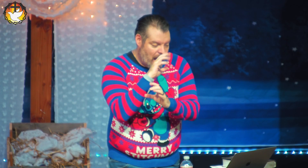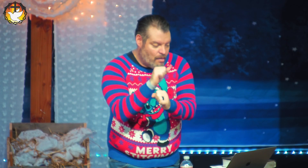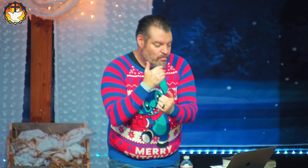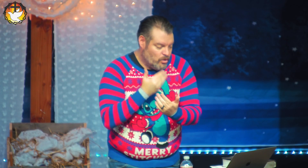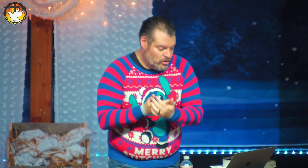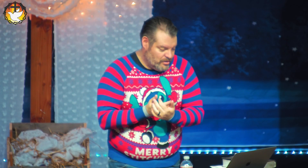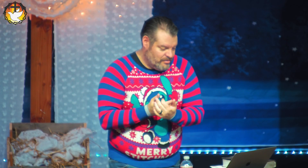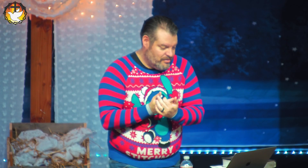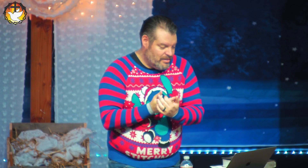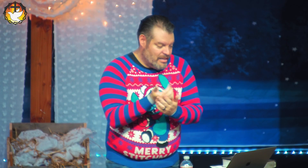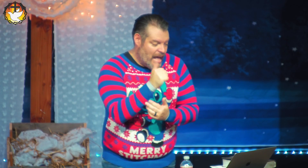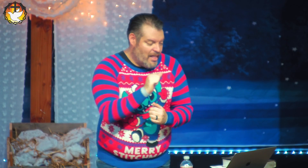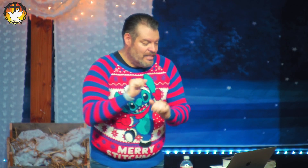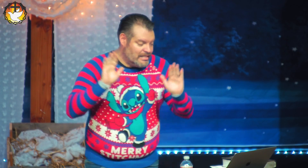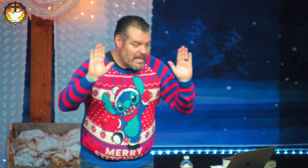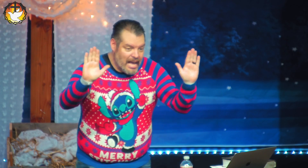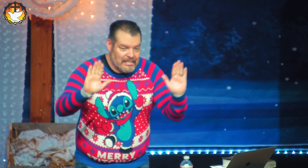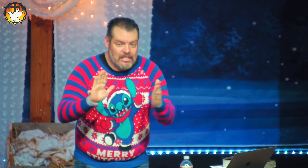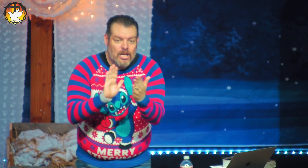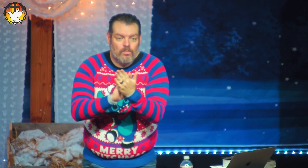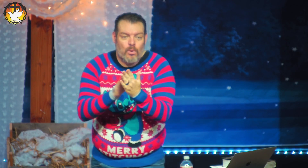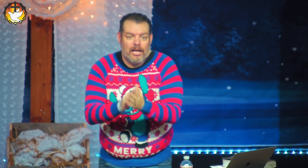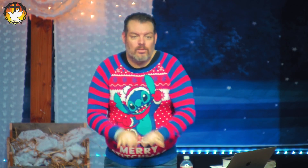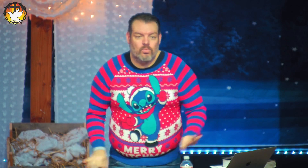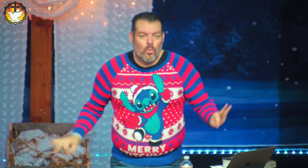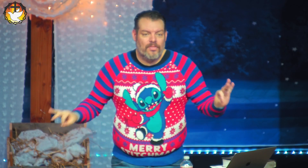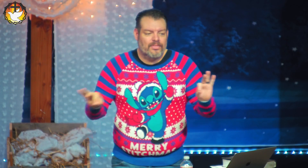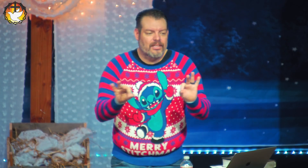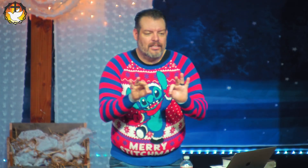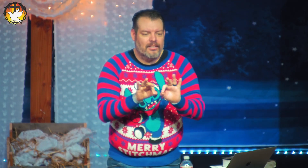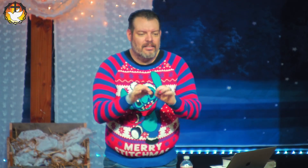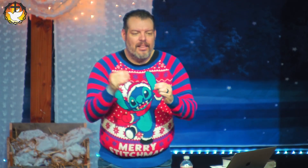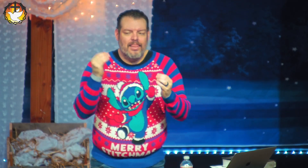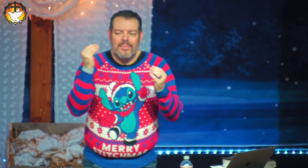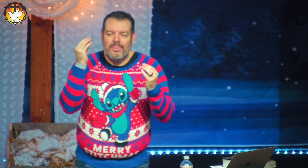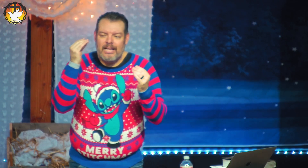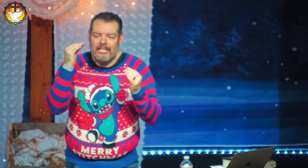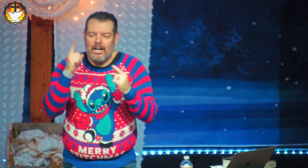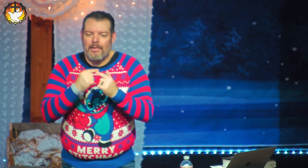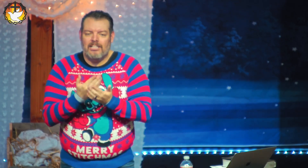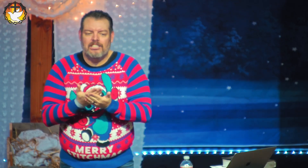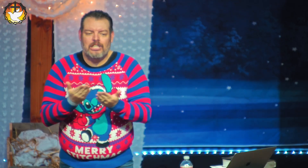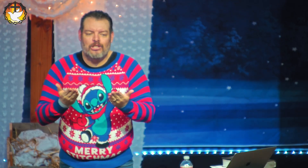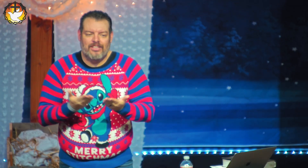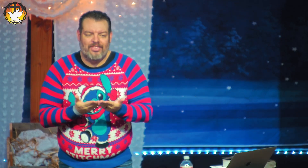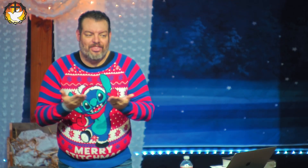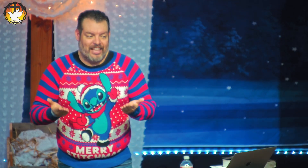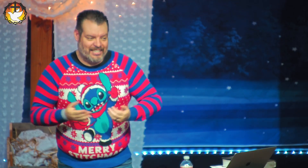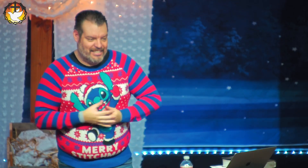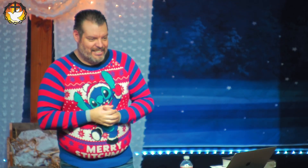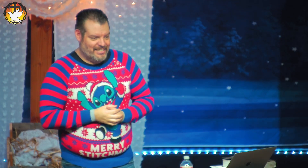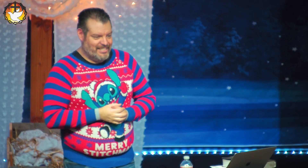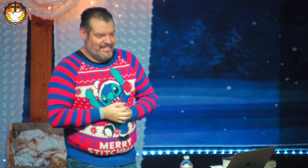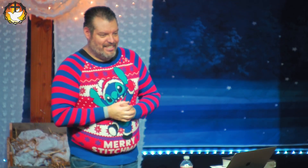whatever is true, whatever is noble, whatever is right, whatever is pure, whatever is